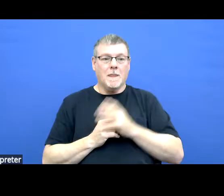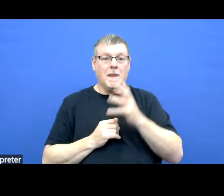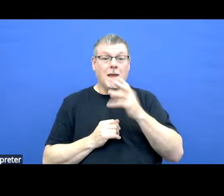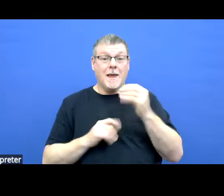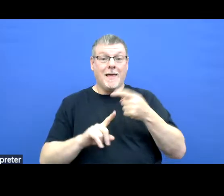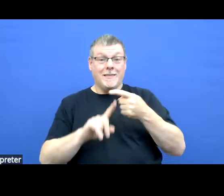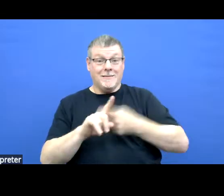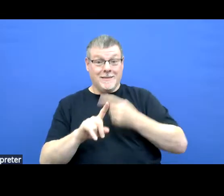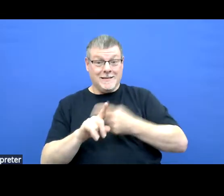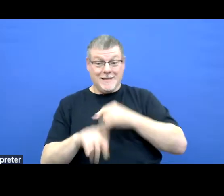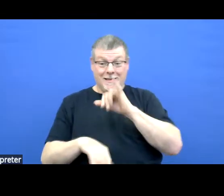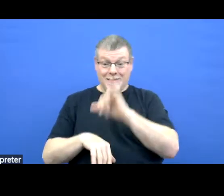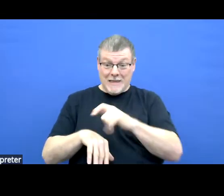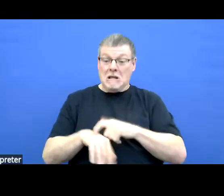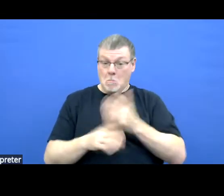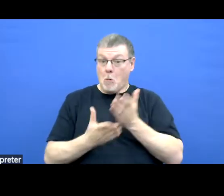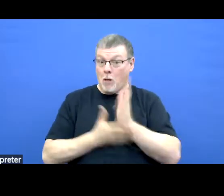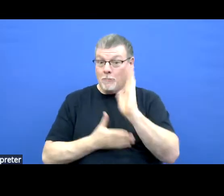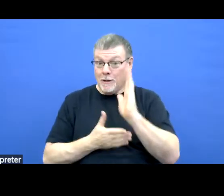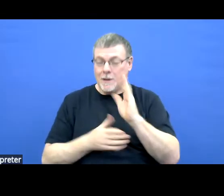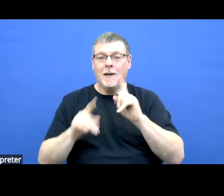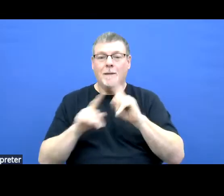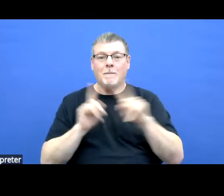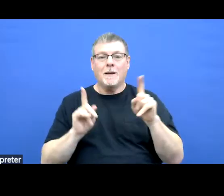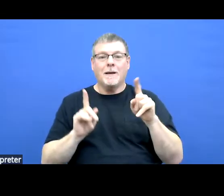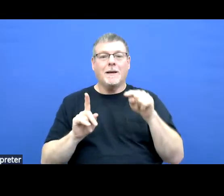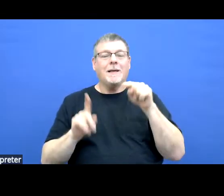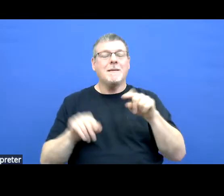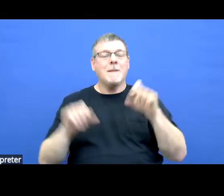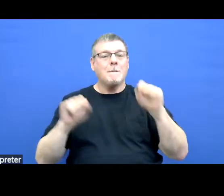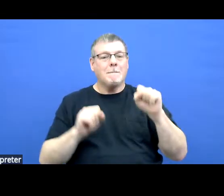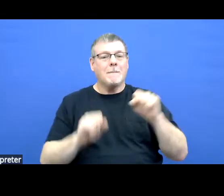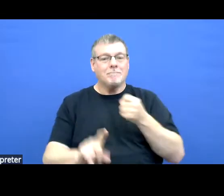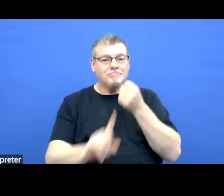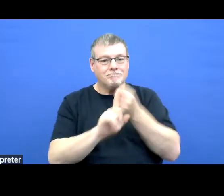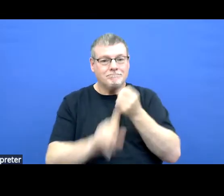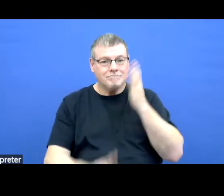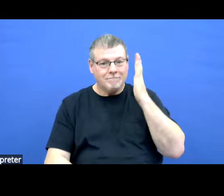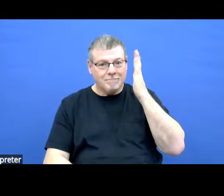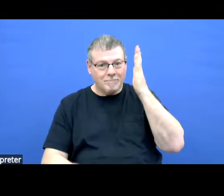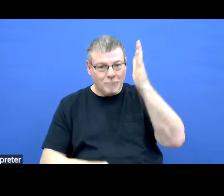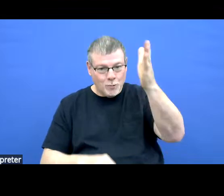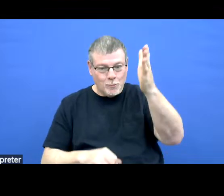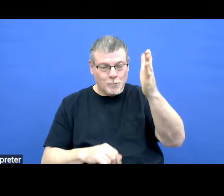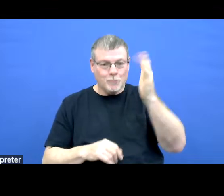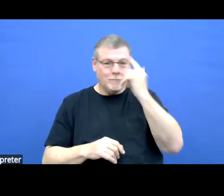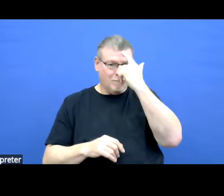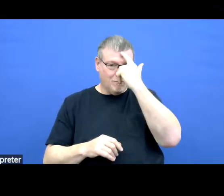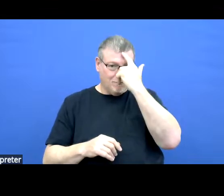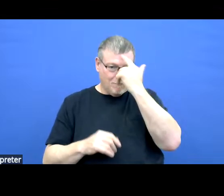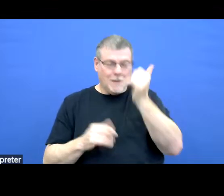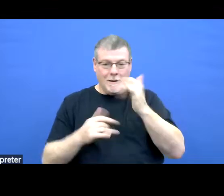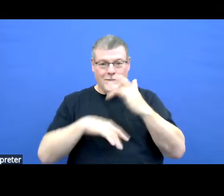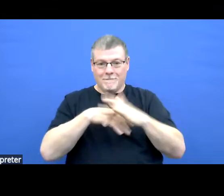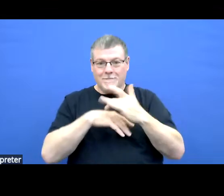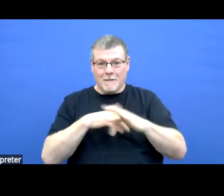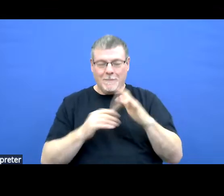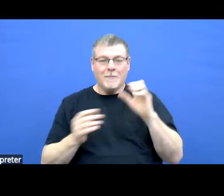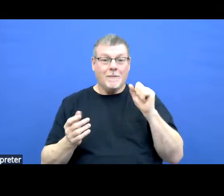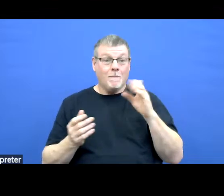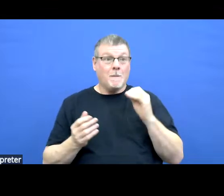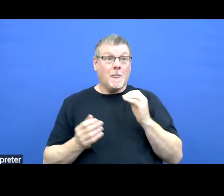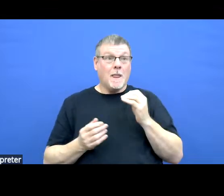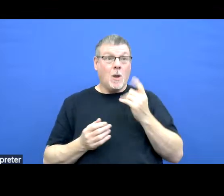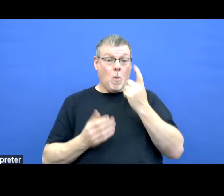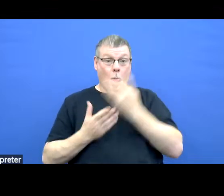they had at the time, that was okay. But we said, this could potentially impact future tenants because of available parking space. So one of the things